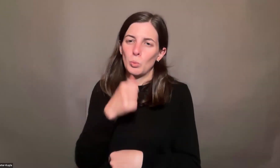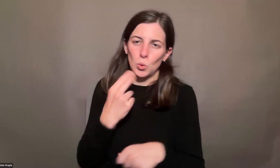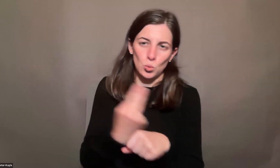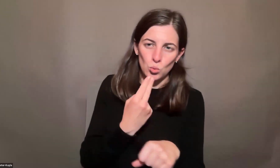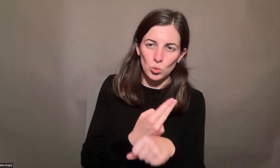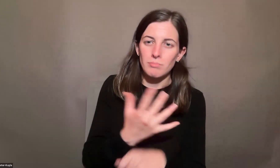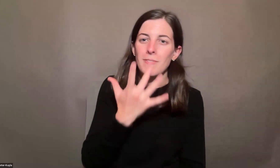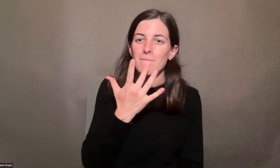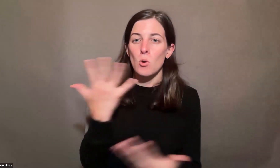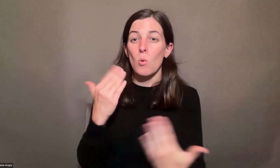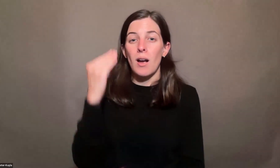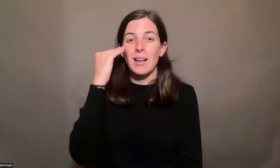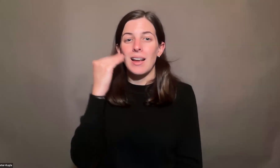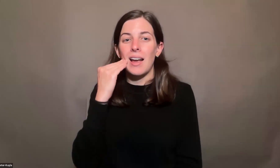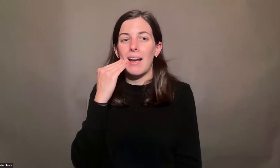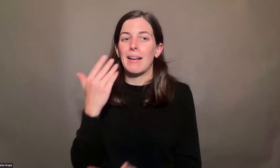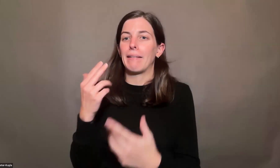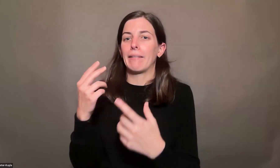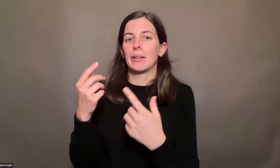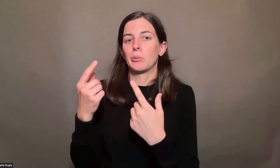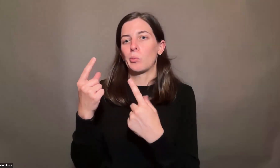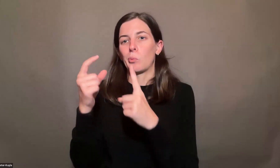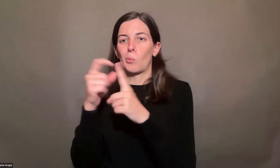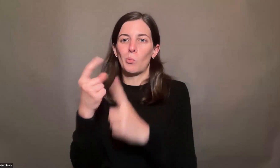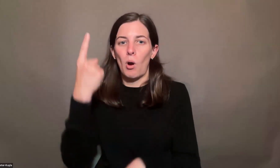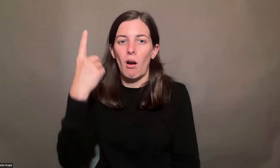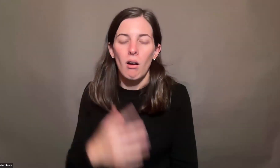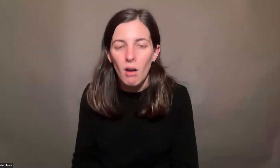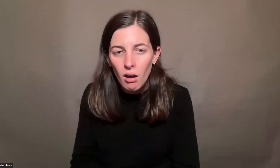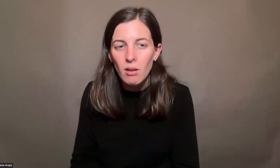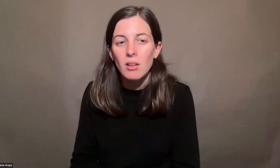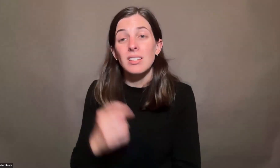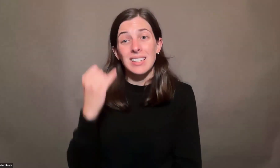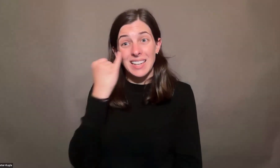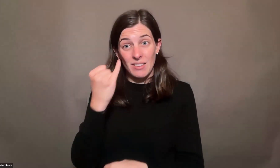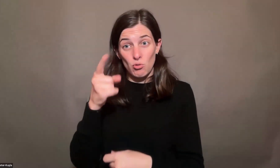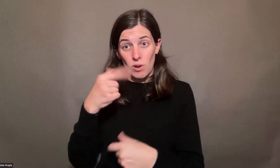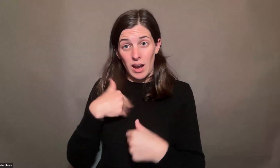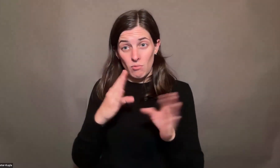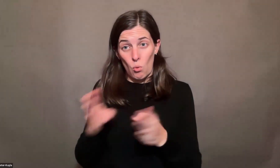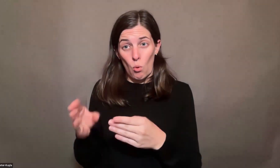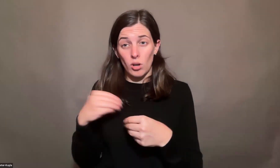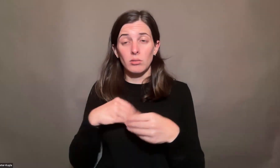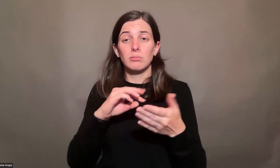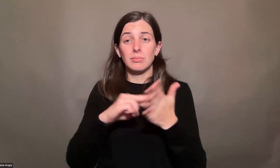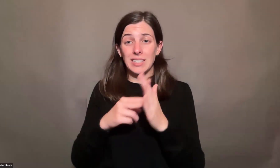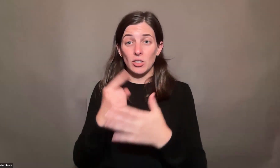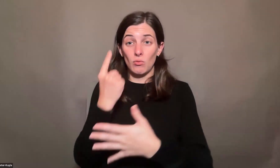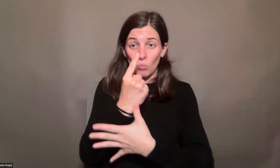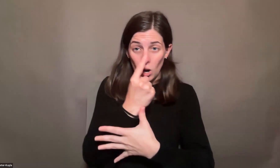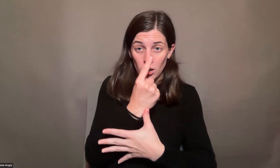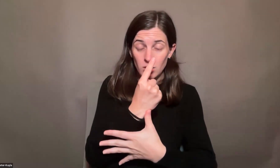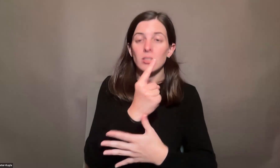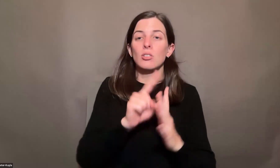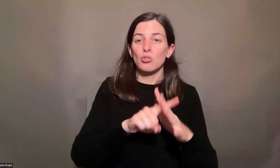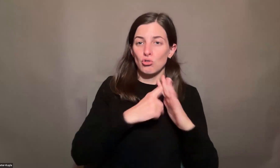style doesn't really do much for us. If we want headings in a sequential order, we should always start with 1, and then we have only one of those per document most of the